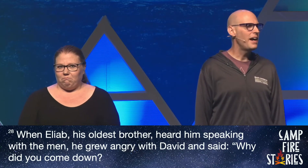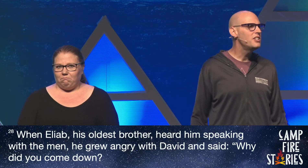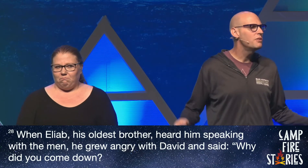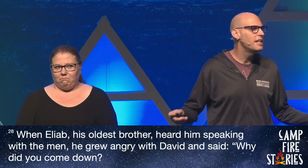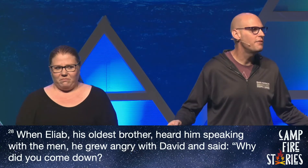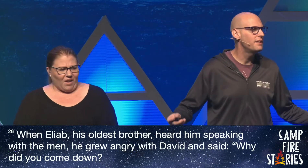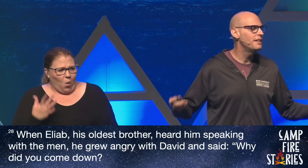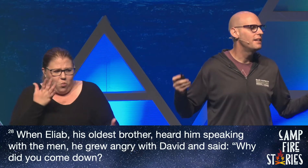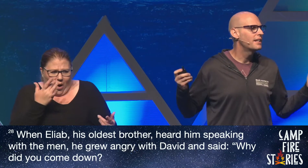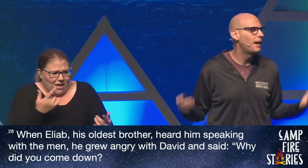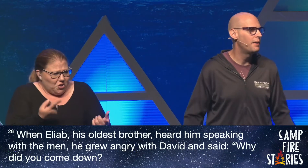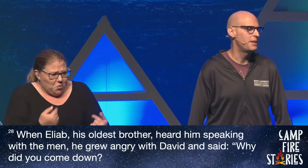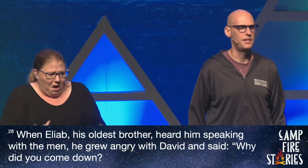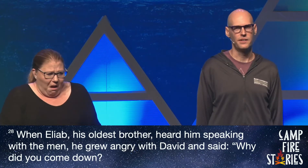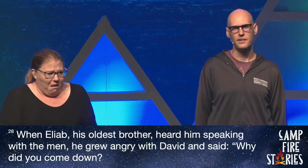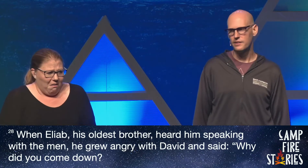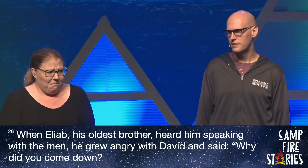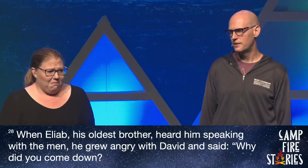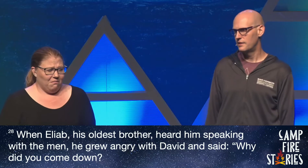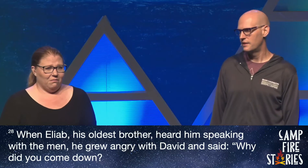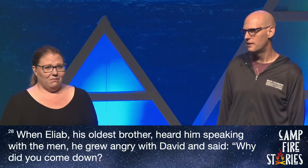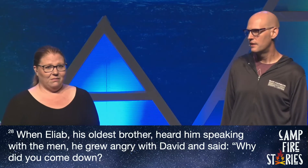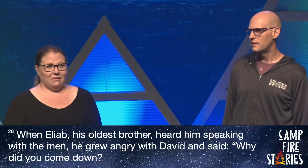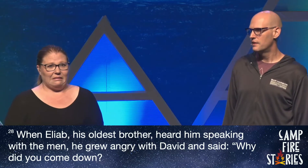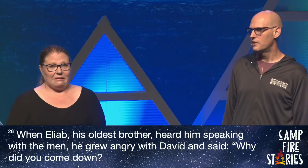Why did you even come here?